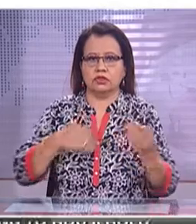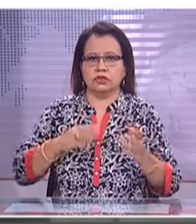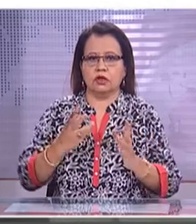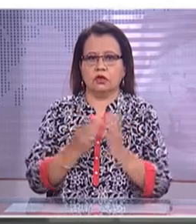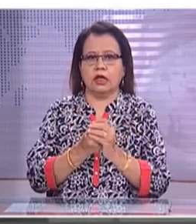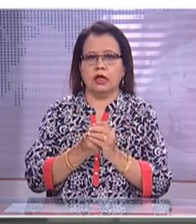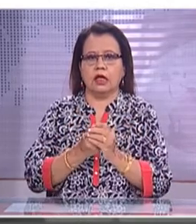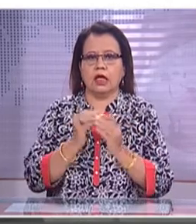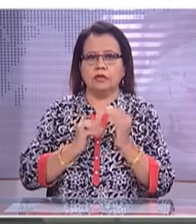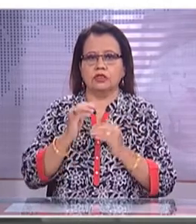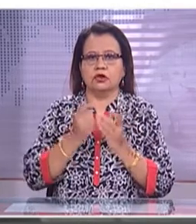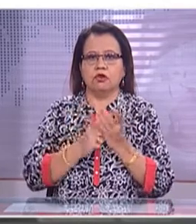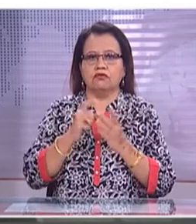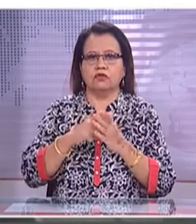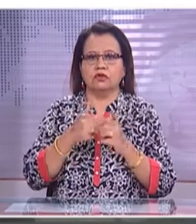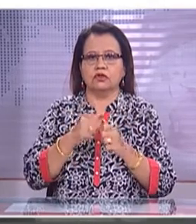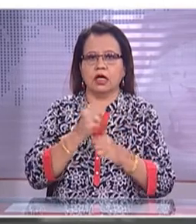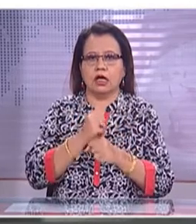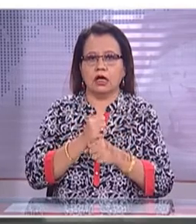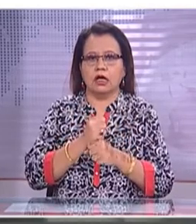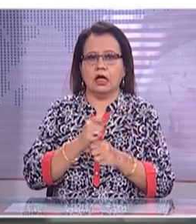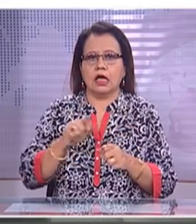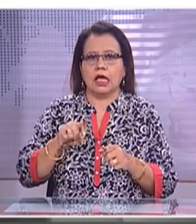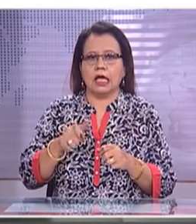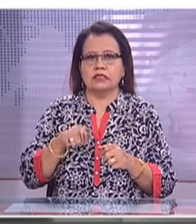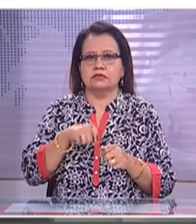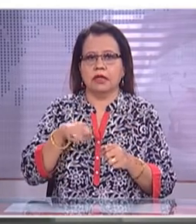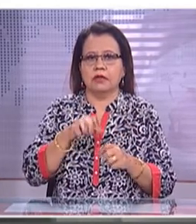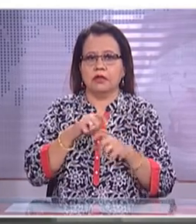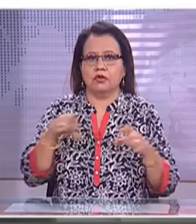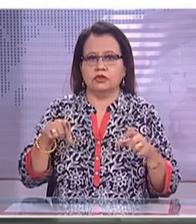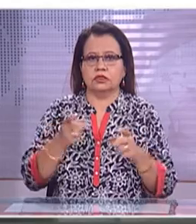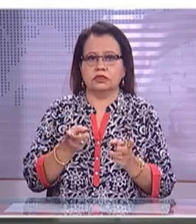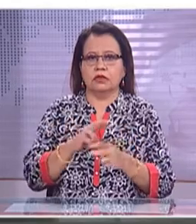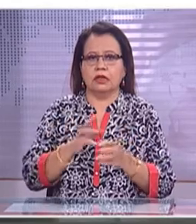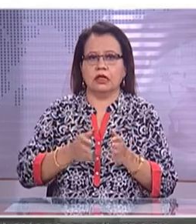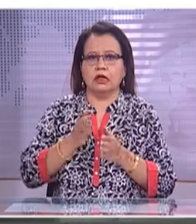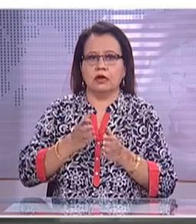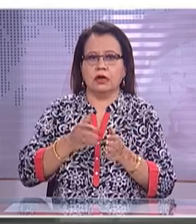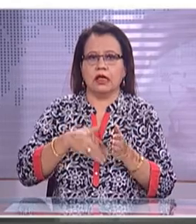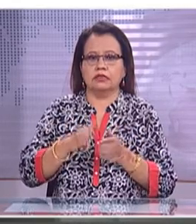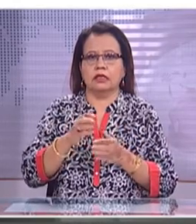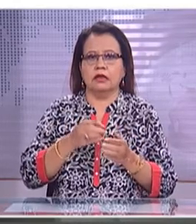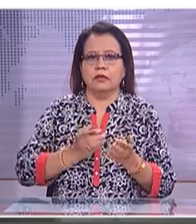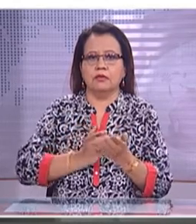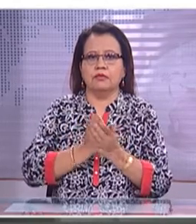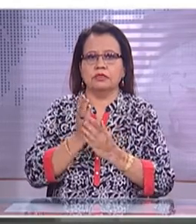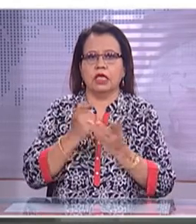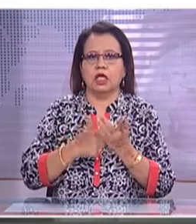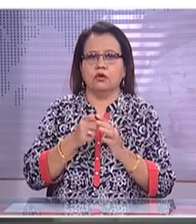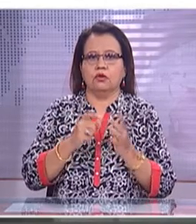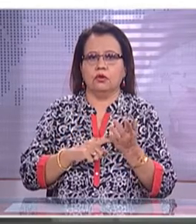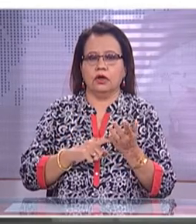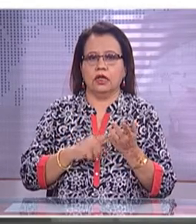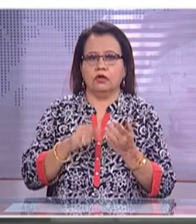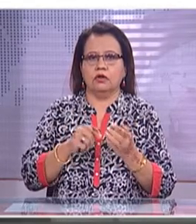projects, including an ambitious Urja Ganga gas pipeline project and doubling of railway tracks on a busy route.